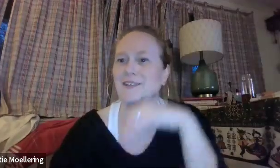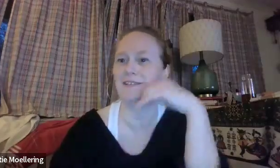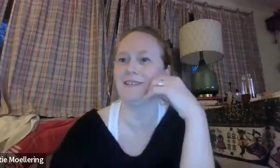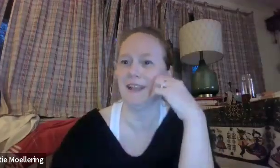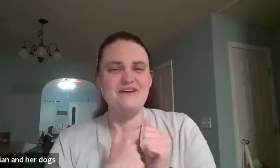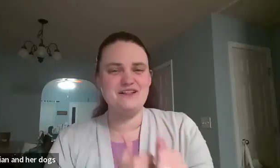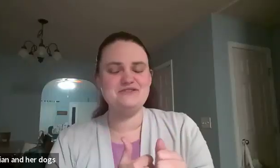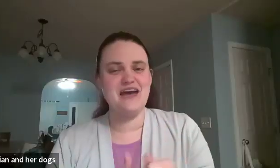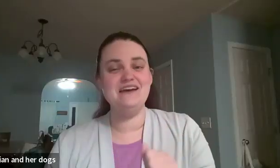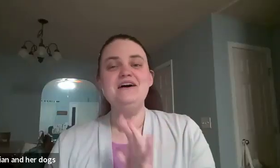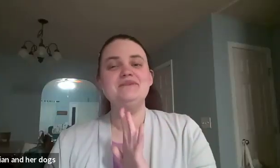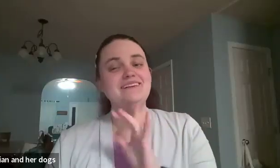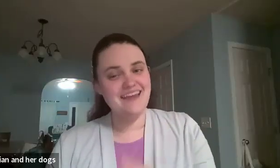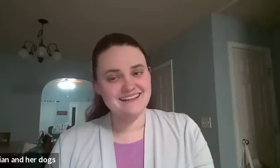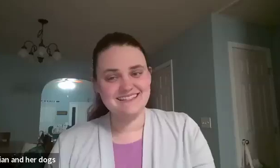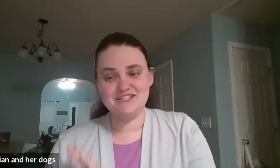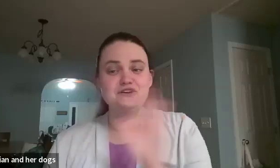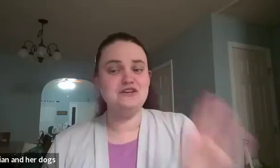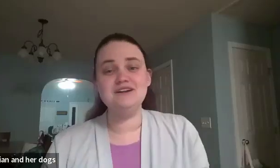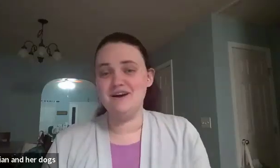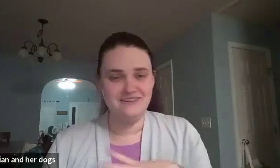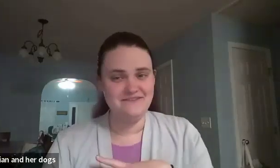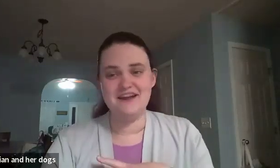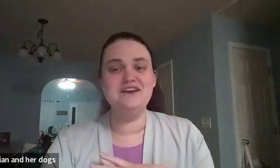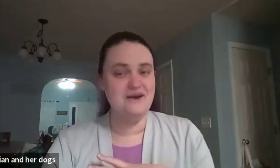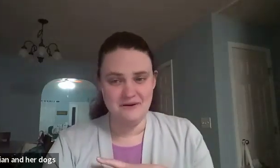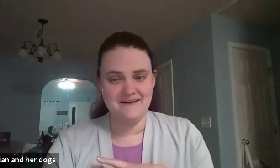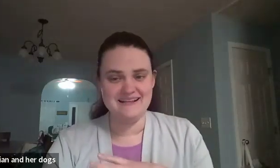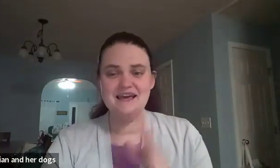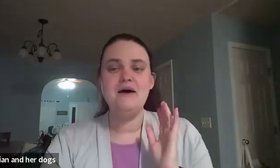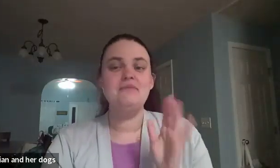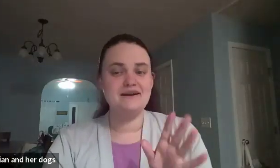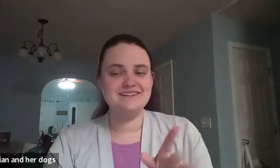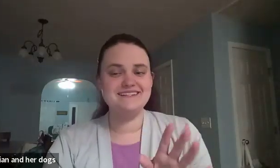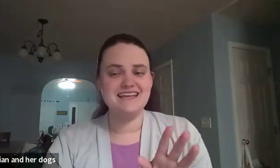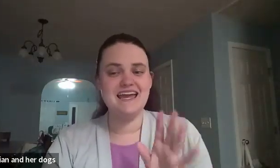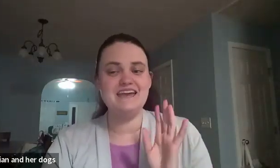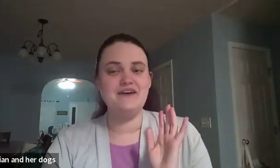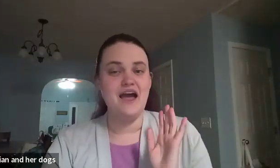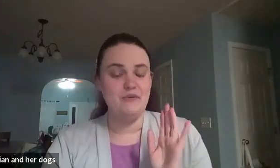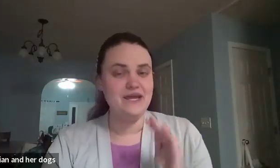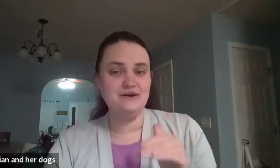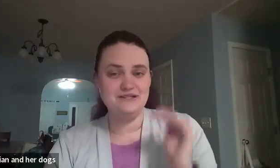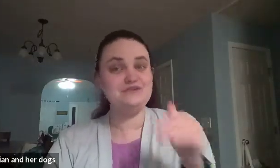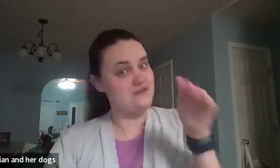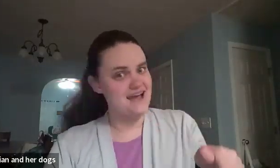can. And I'll follow through that. But Alexis, no, you are totally fine. No worries. But I was gonna say, if we go too